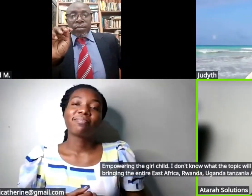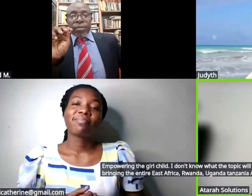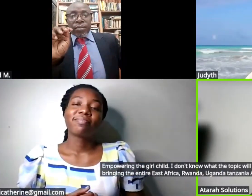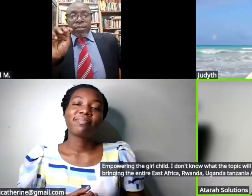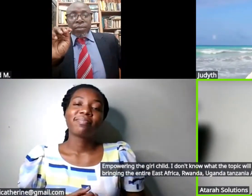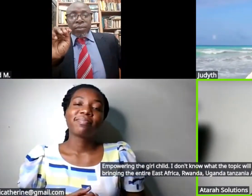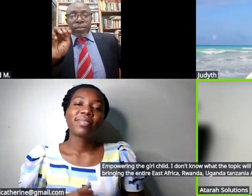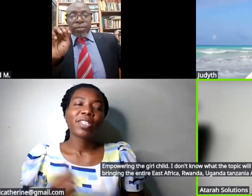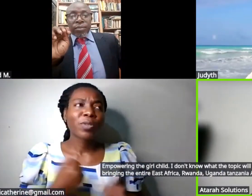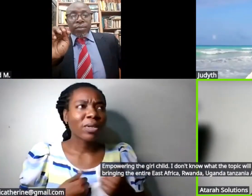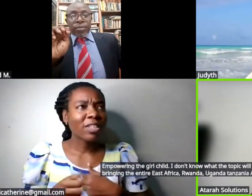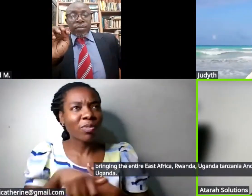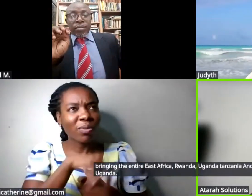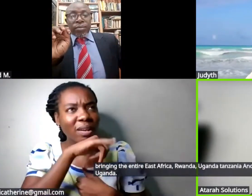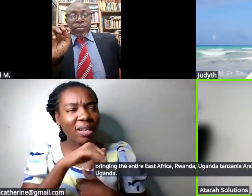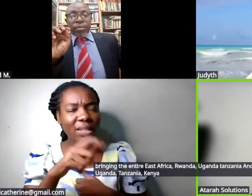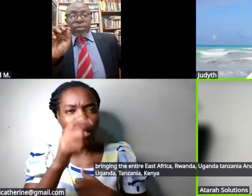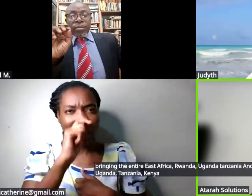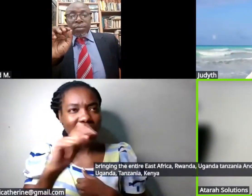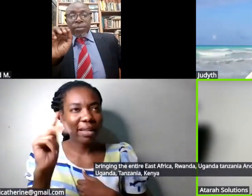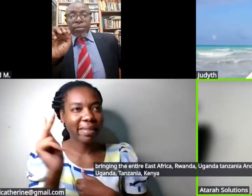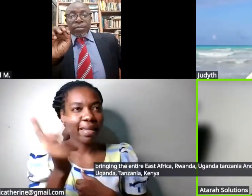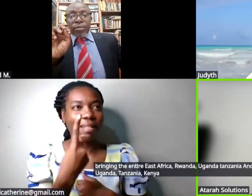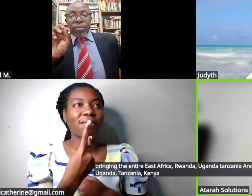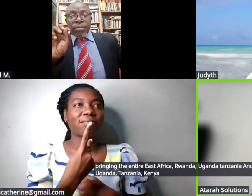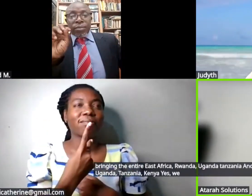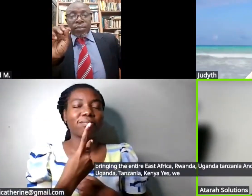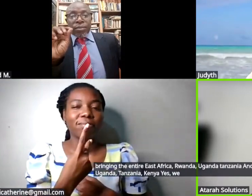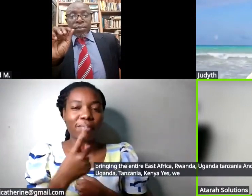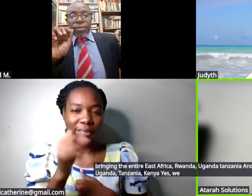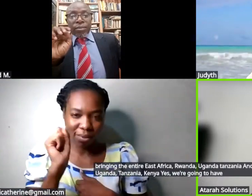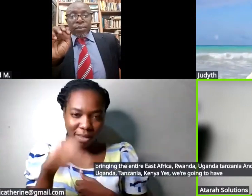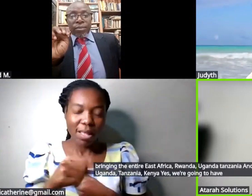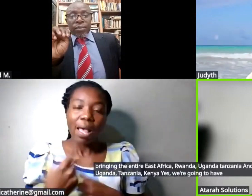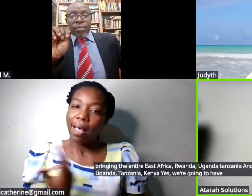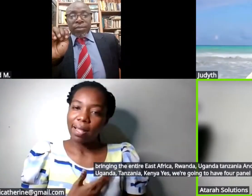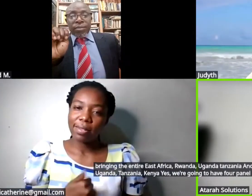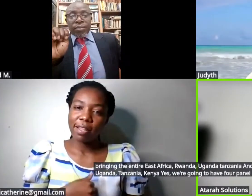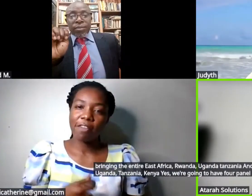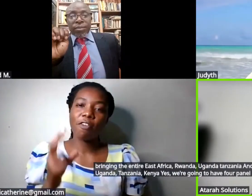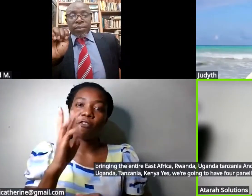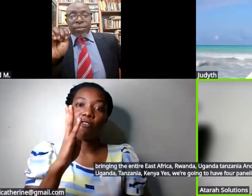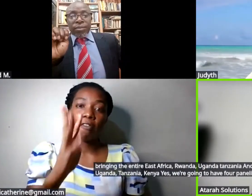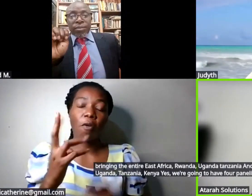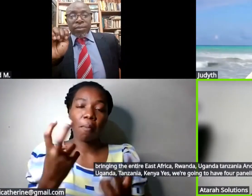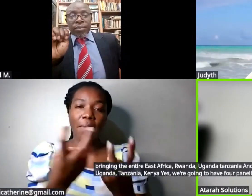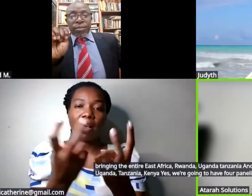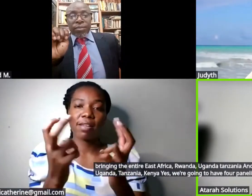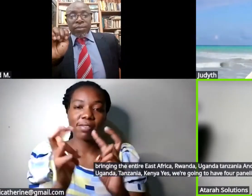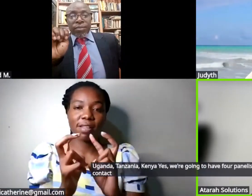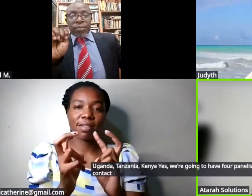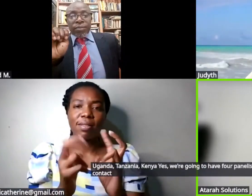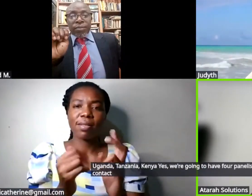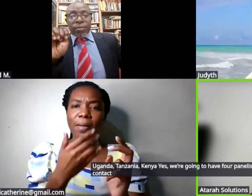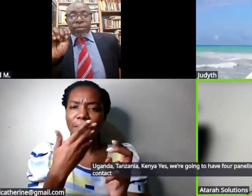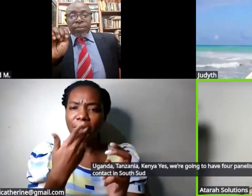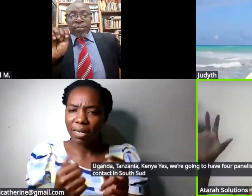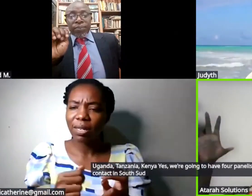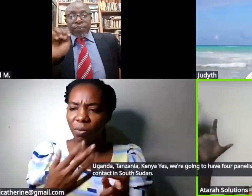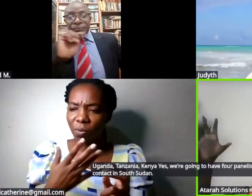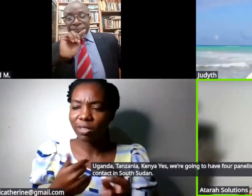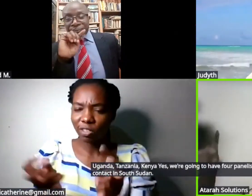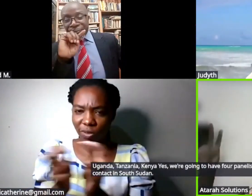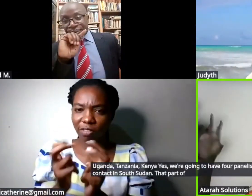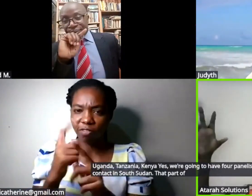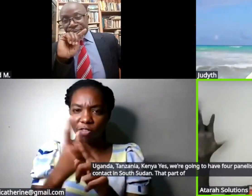Rwanda, Uganda, Tanzania, Kenya. Yes, we're going to have 4 panelists. I need to make contacts in South Sudan. That